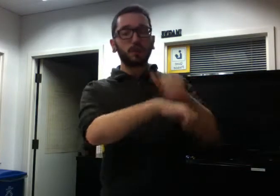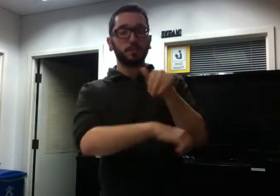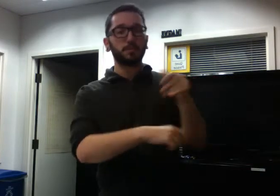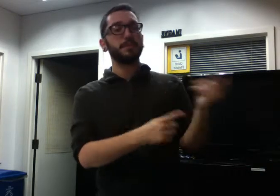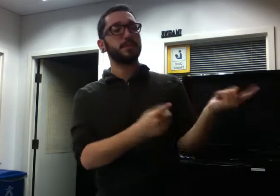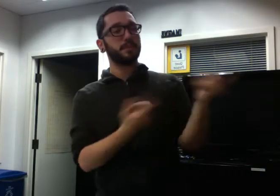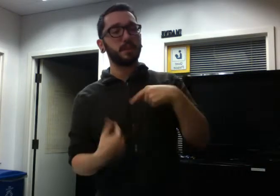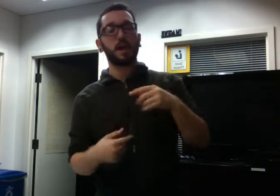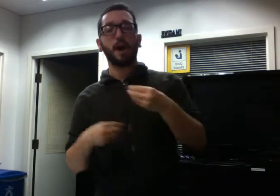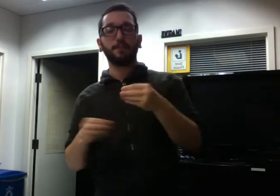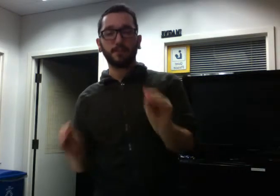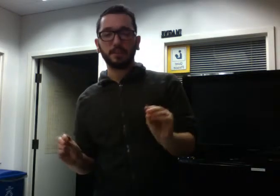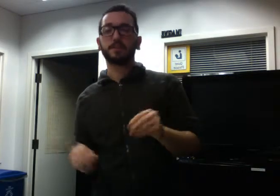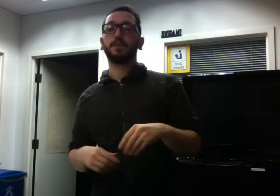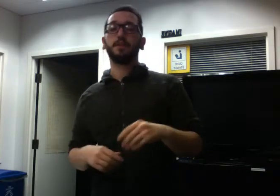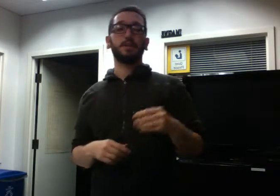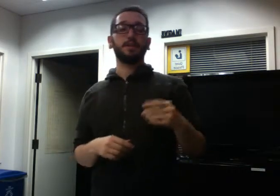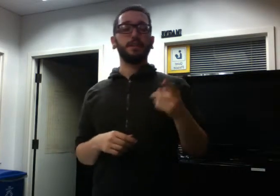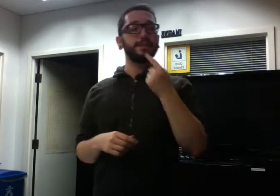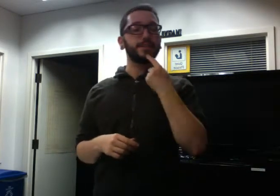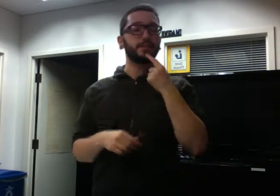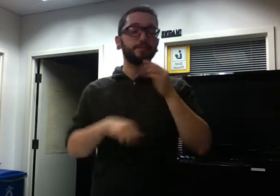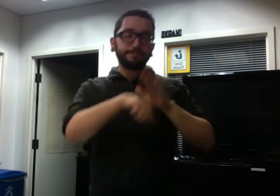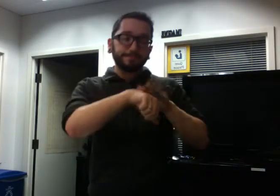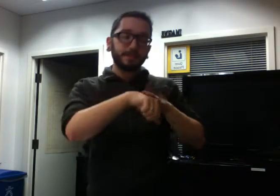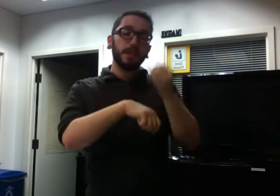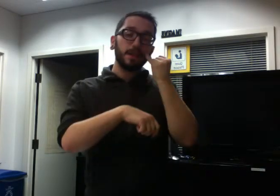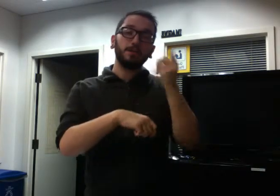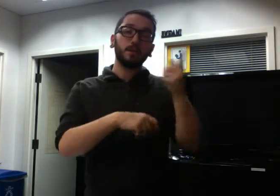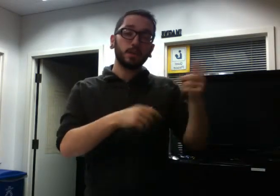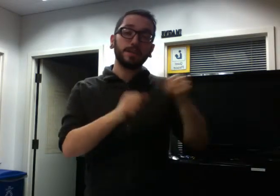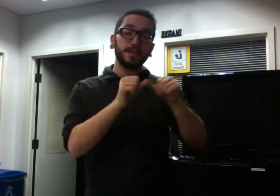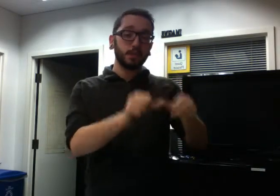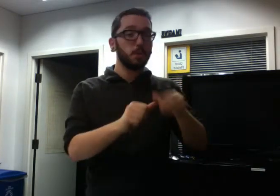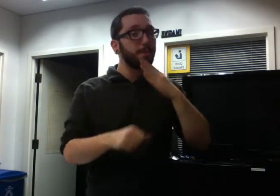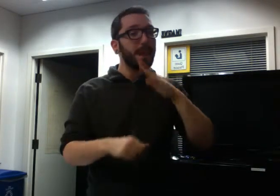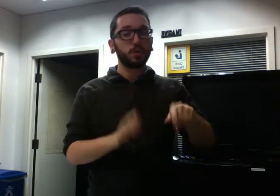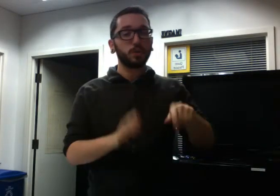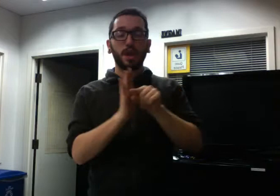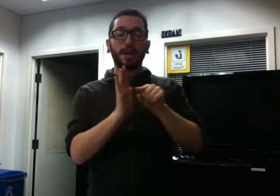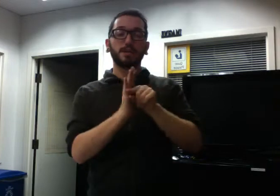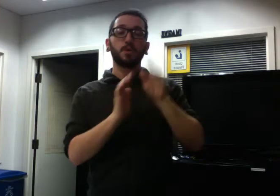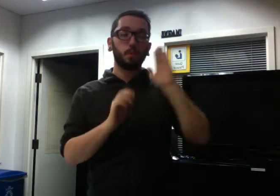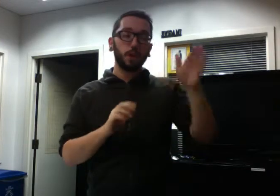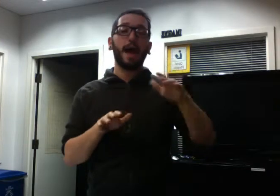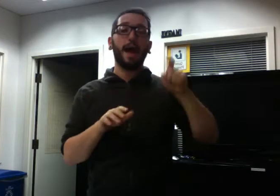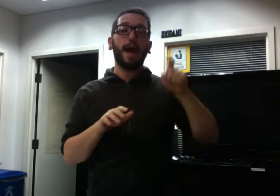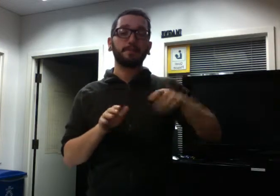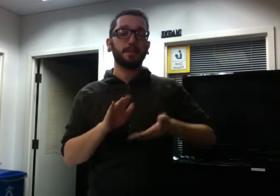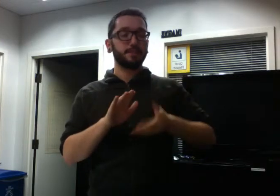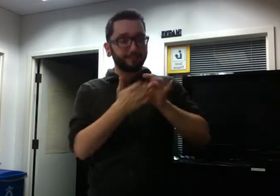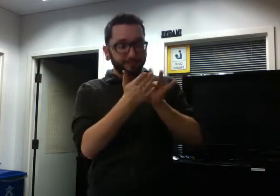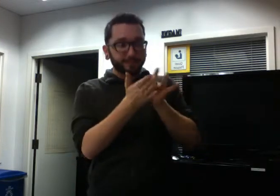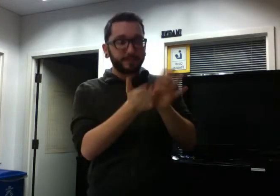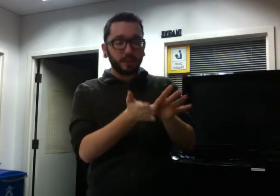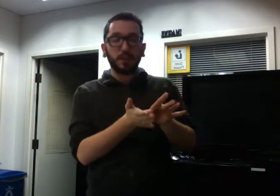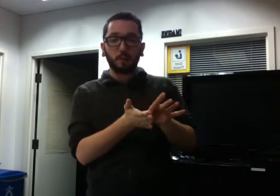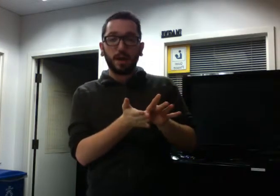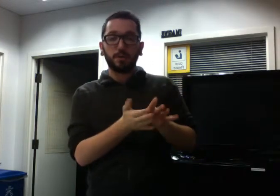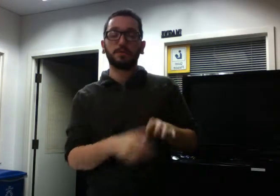level, he would be asked to leave the school. "Well, what do you expect?" replied the young man. "I only have an IQ